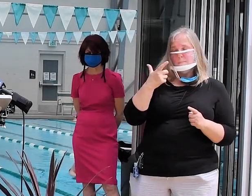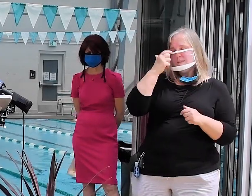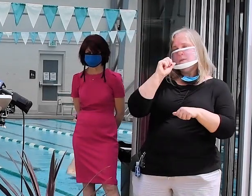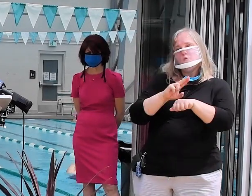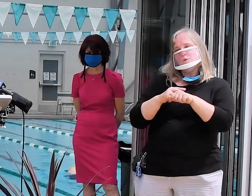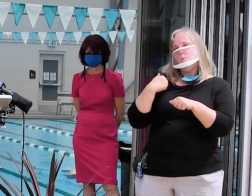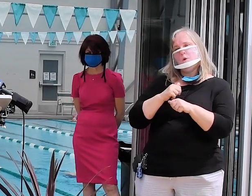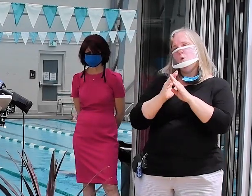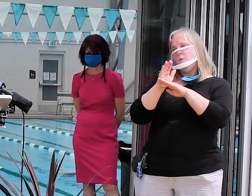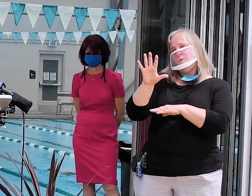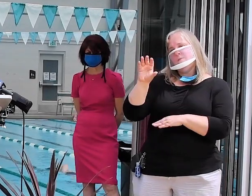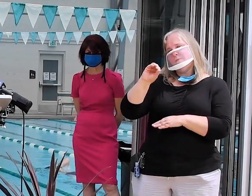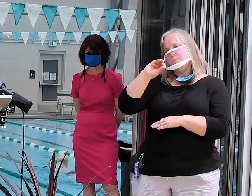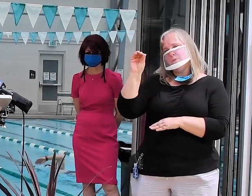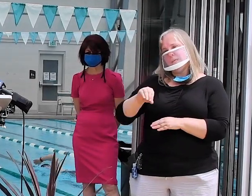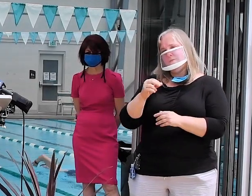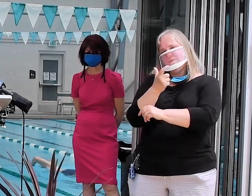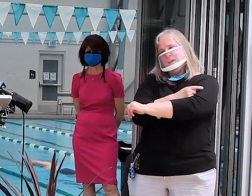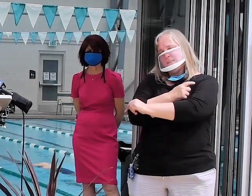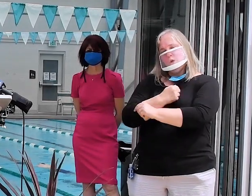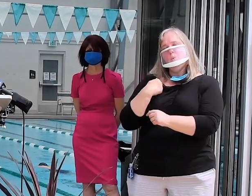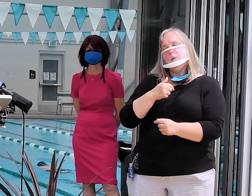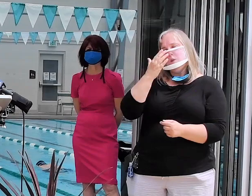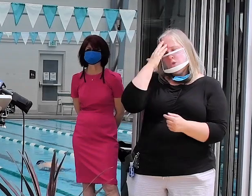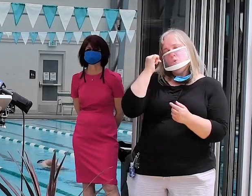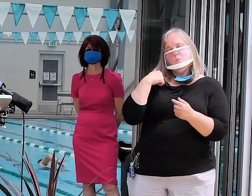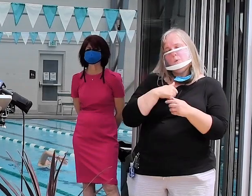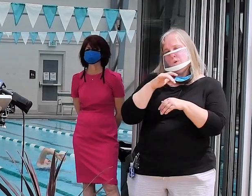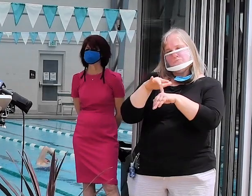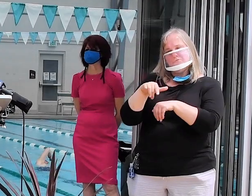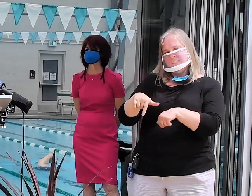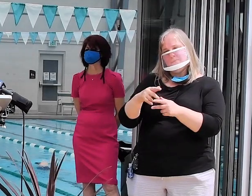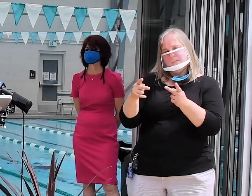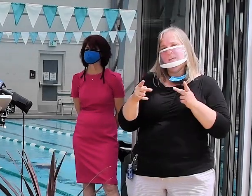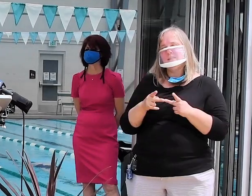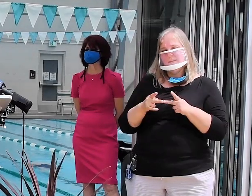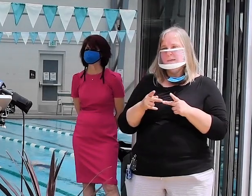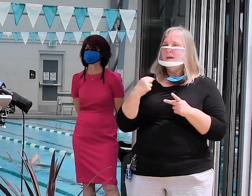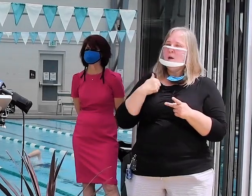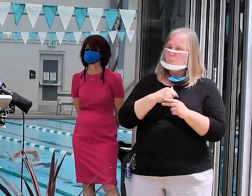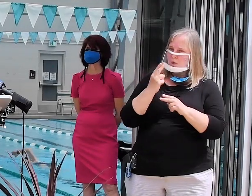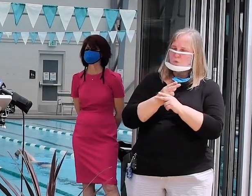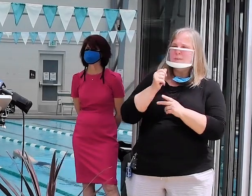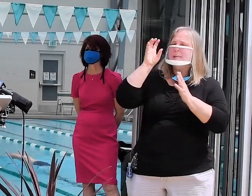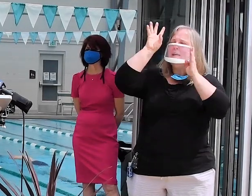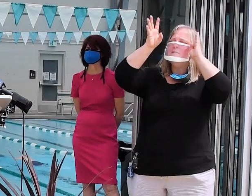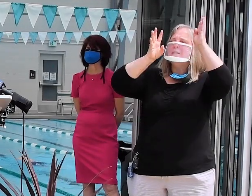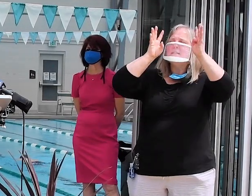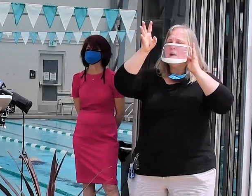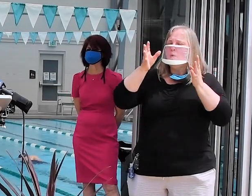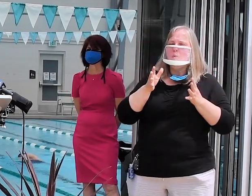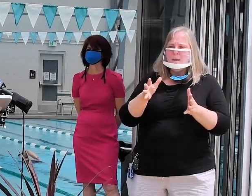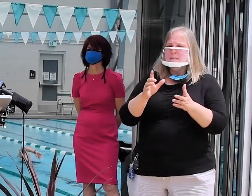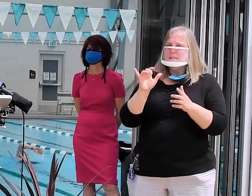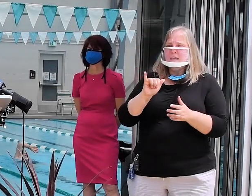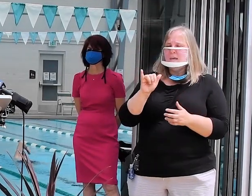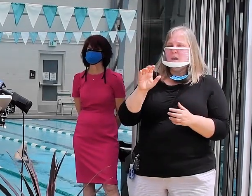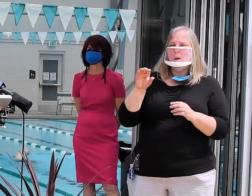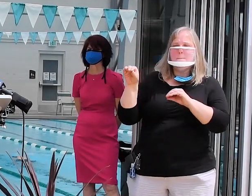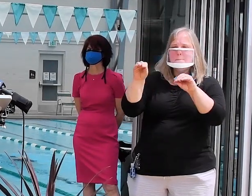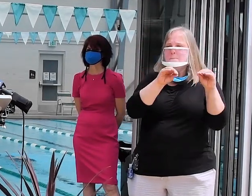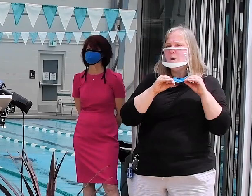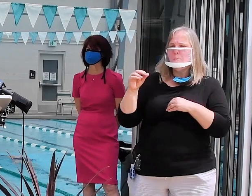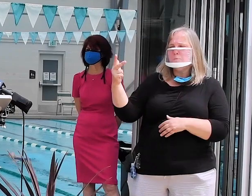over 50% vaccinated, we knew we would get to this place. And we are using innovative ways such as mobile